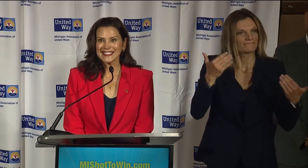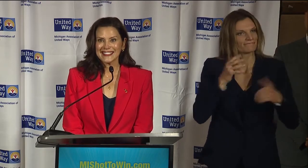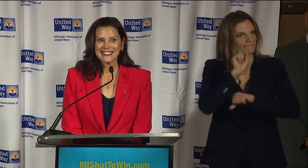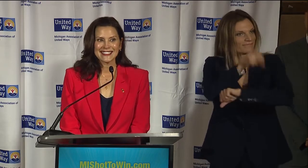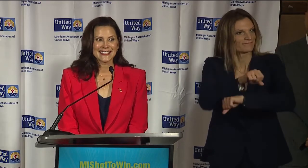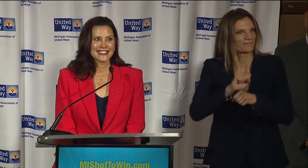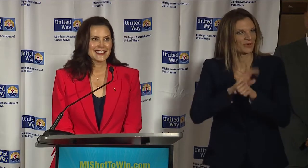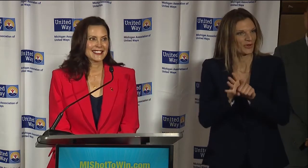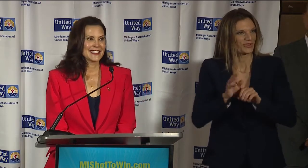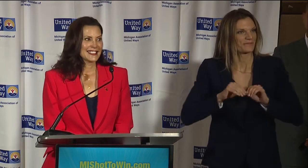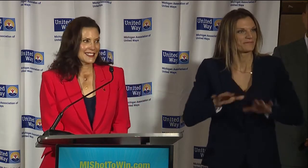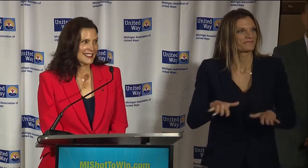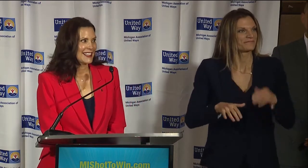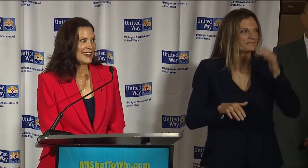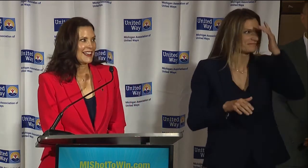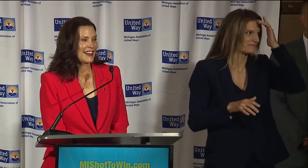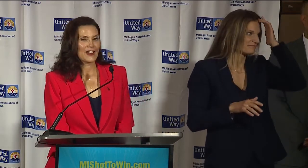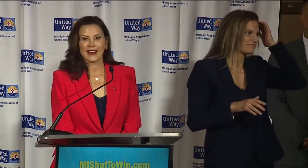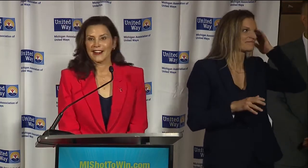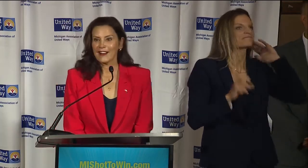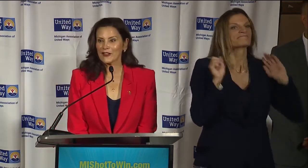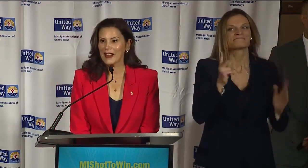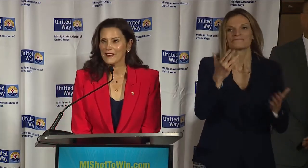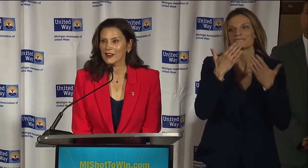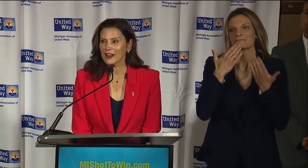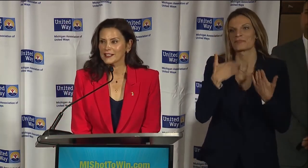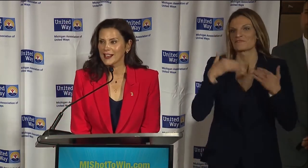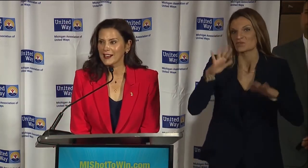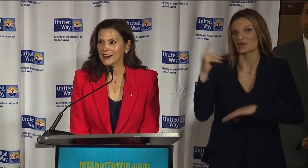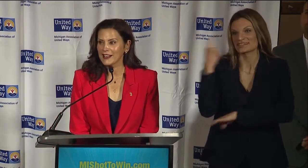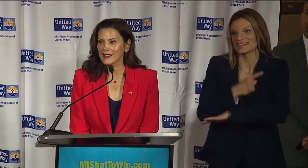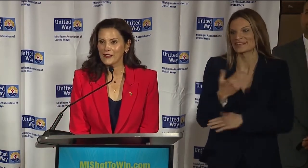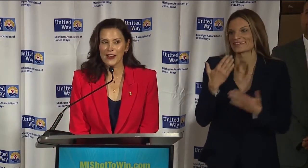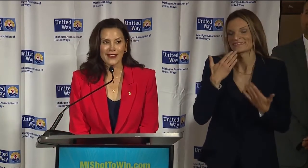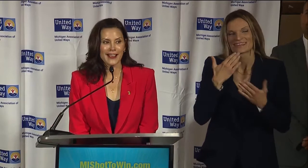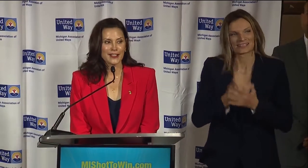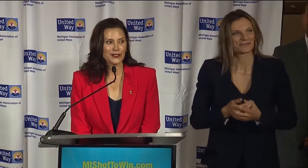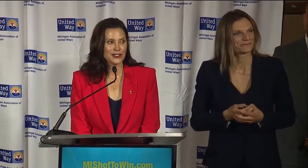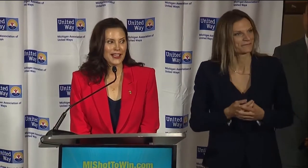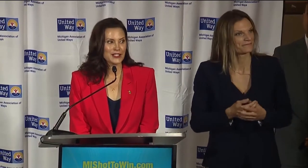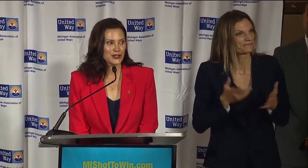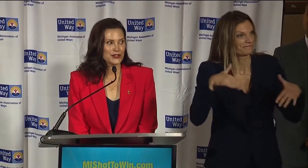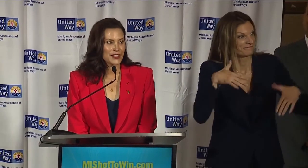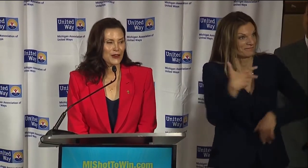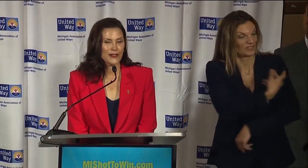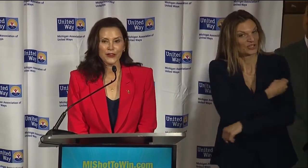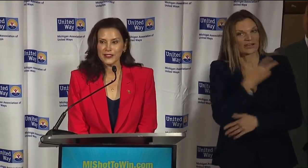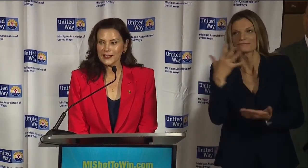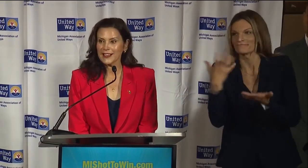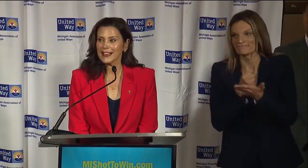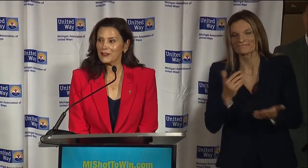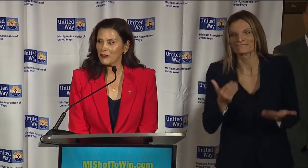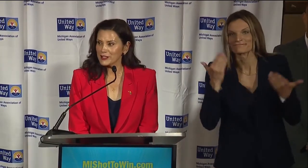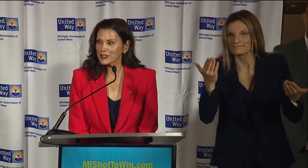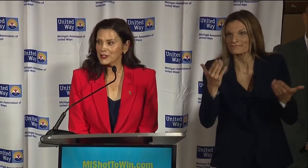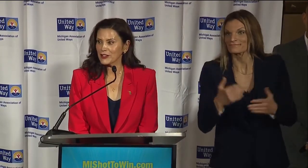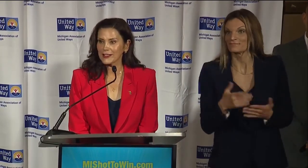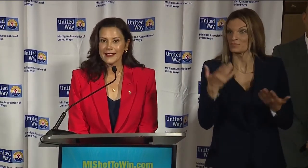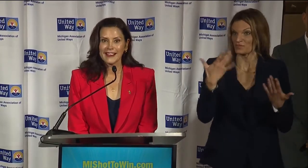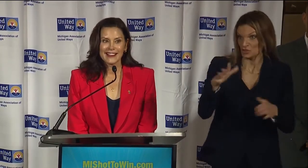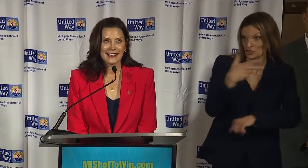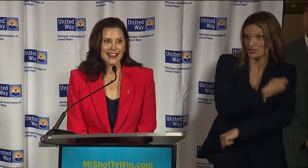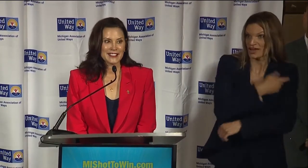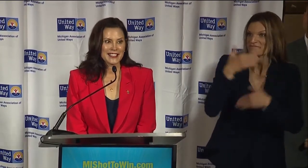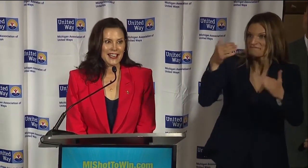COVID. Thanks, everyone. All right, everyone have a great day. If you haven't gotten your shot, do so. If you did, get